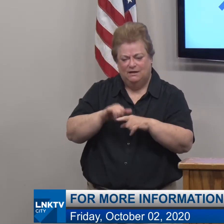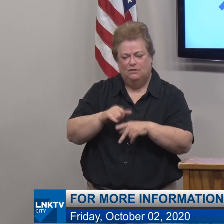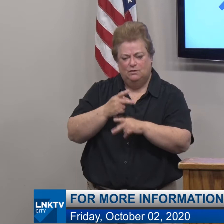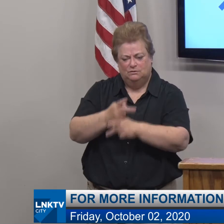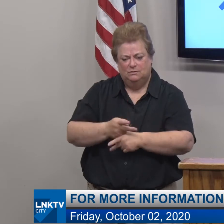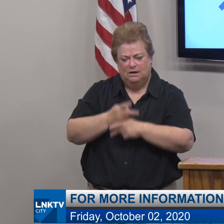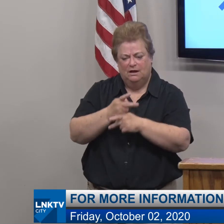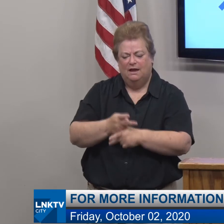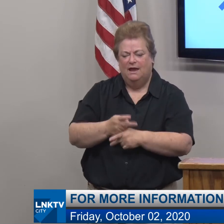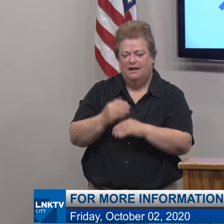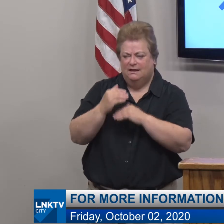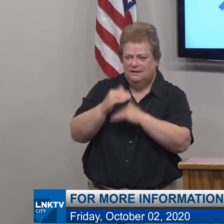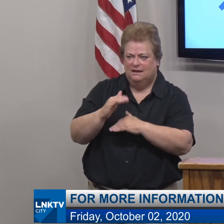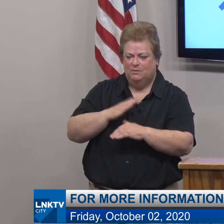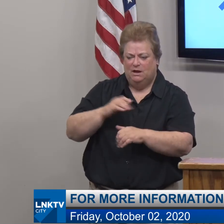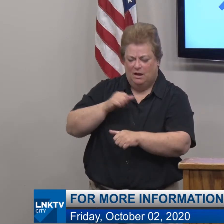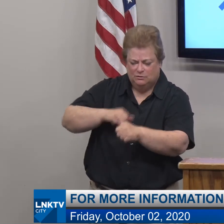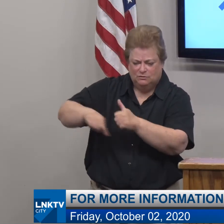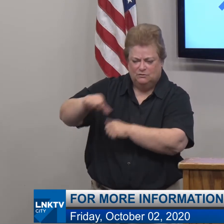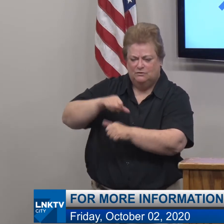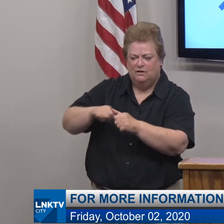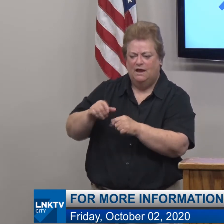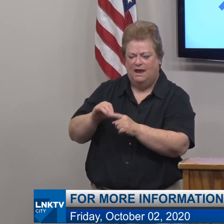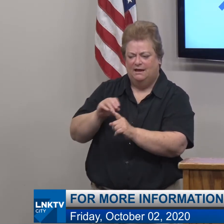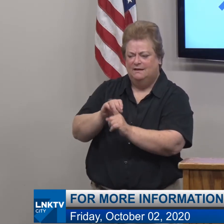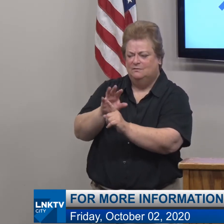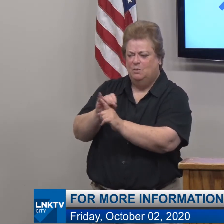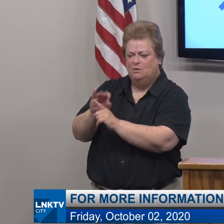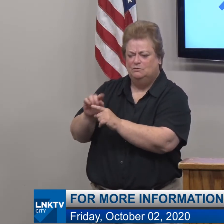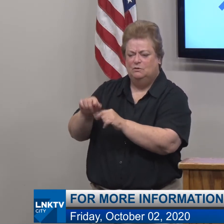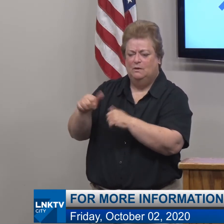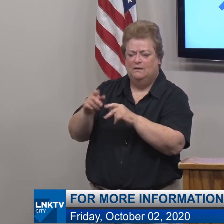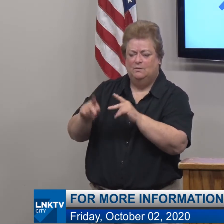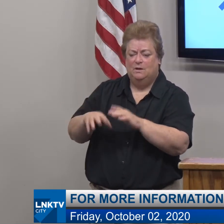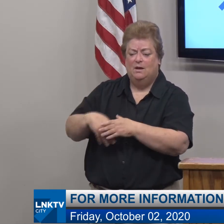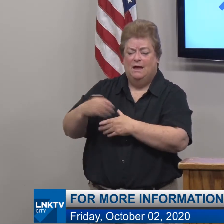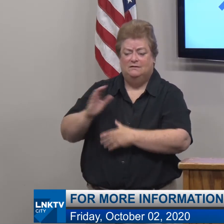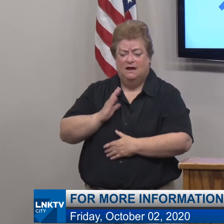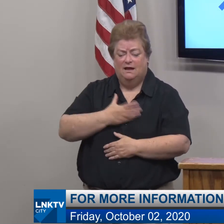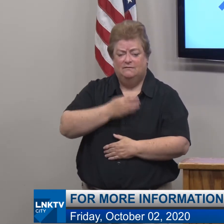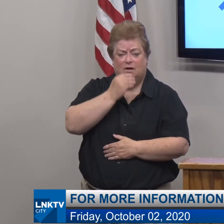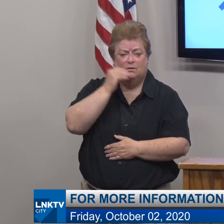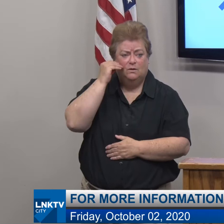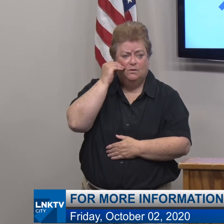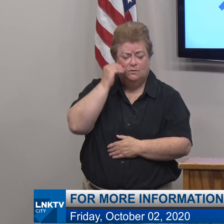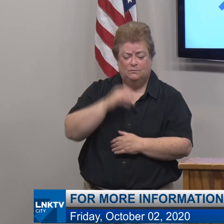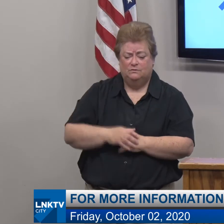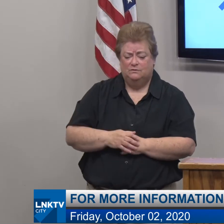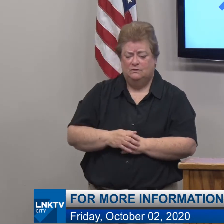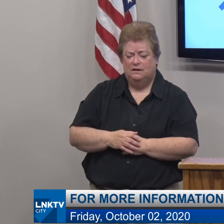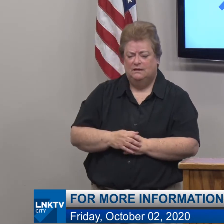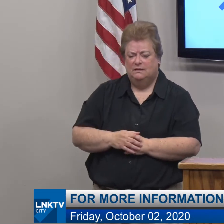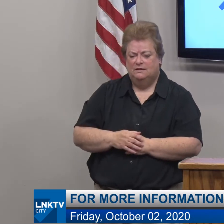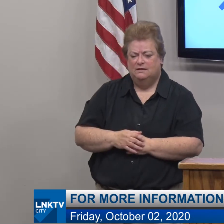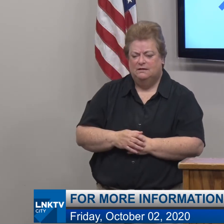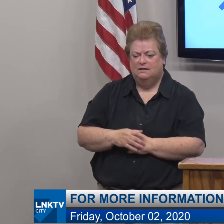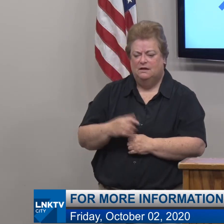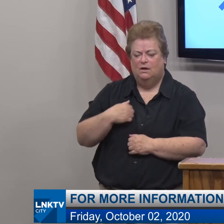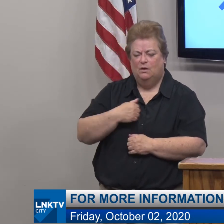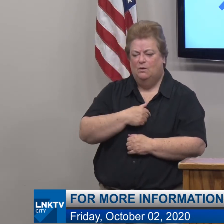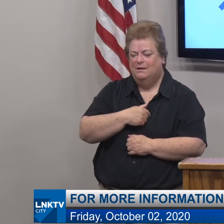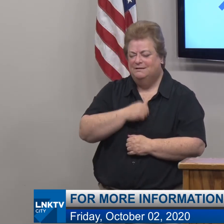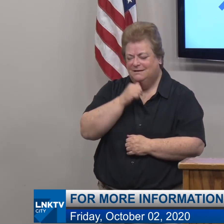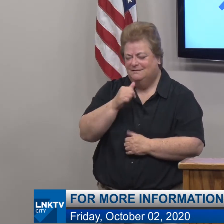social interaction and exposure to others outside your home. To control spread, we don't have to completely stop doing